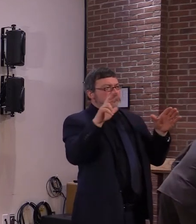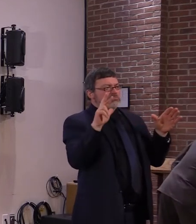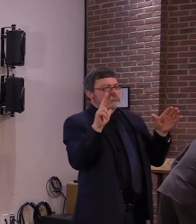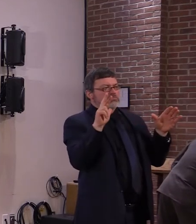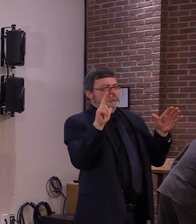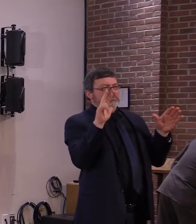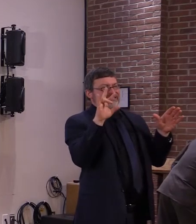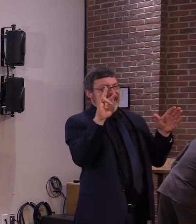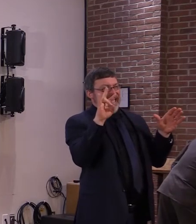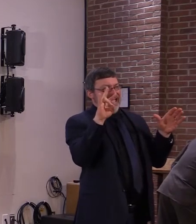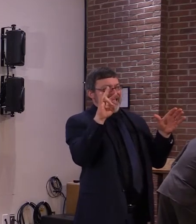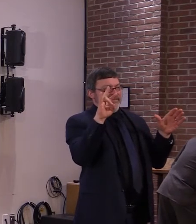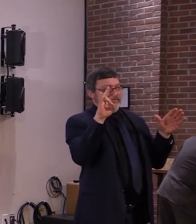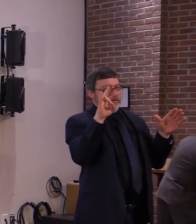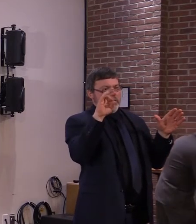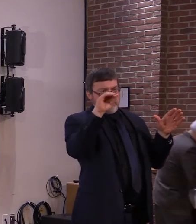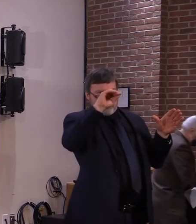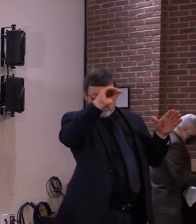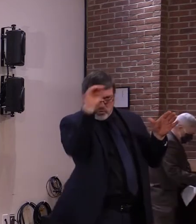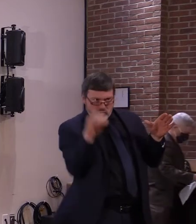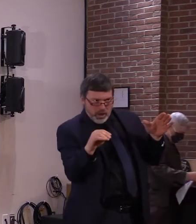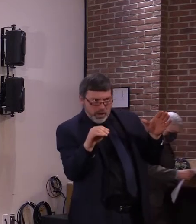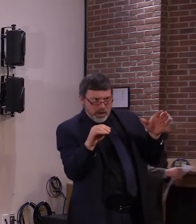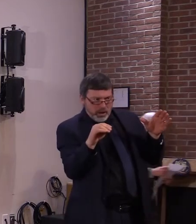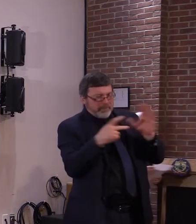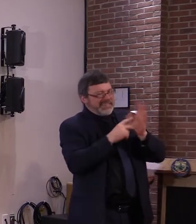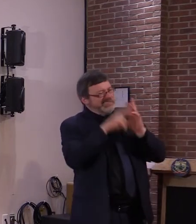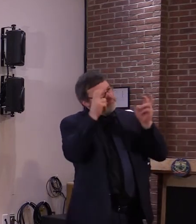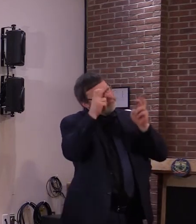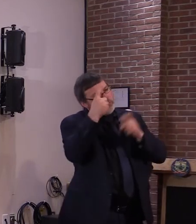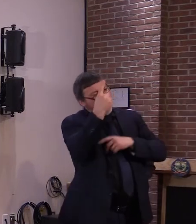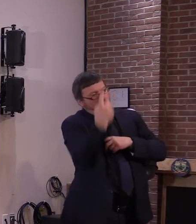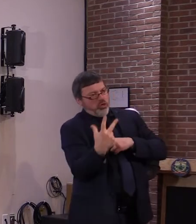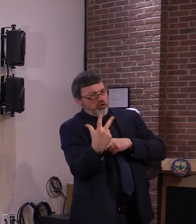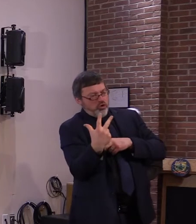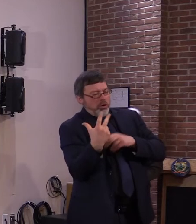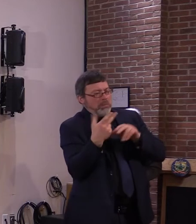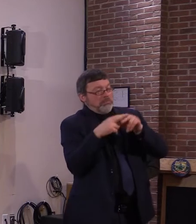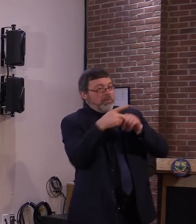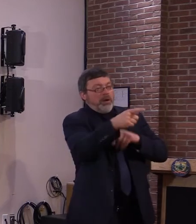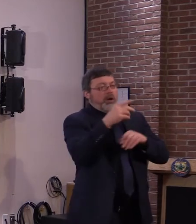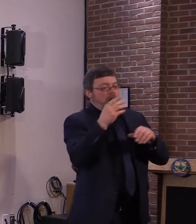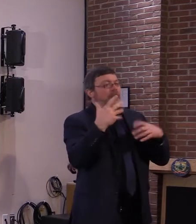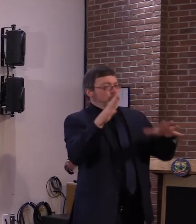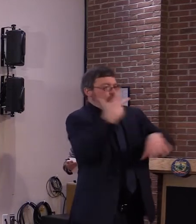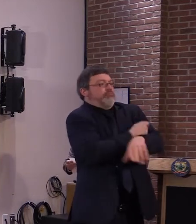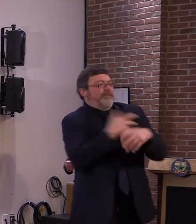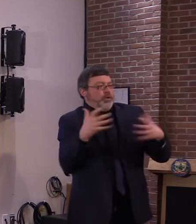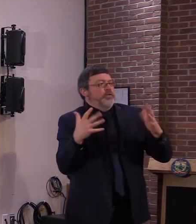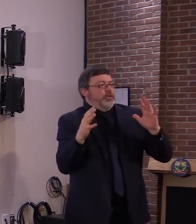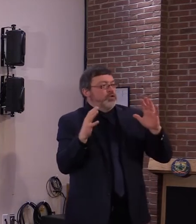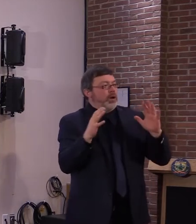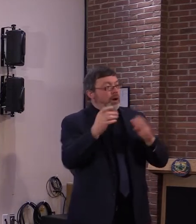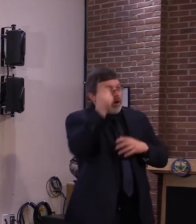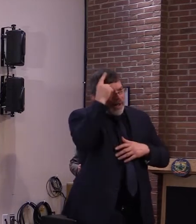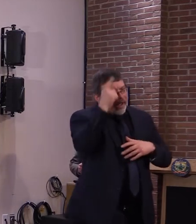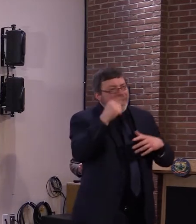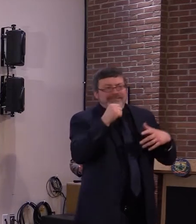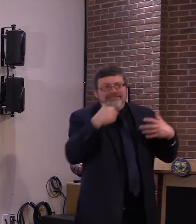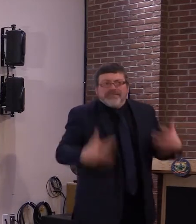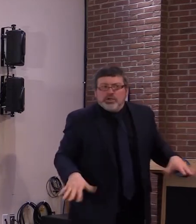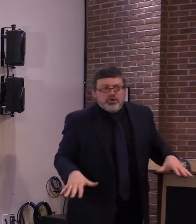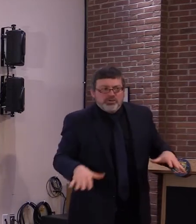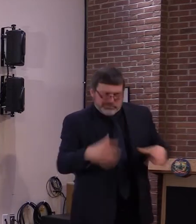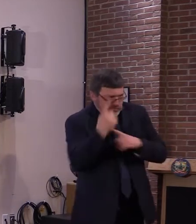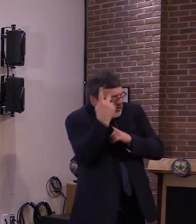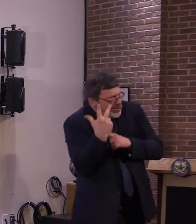given the vaccines so we have a ways to go and certainly with the fewer amounts of vaccines we're